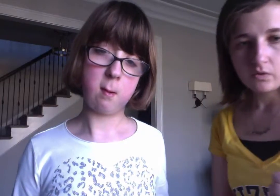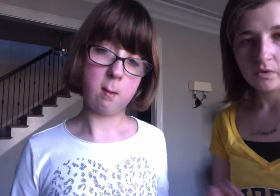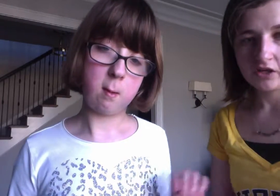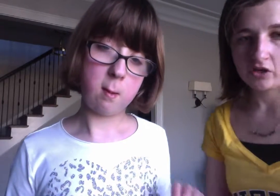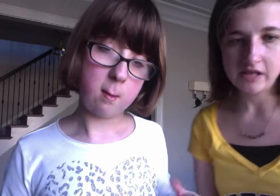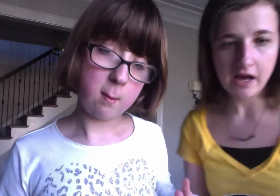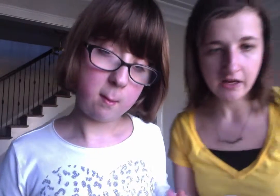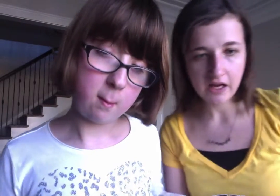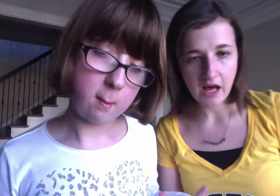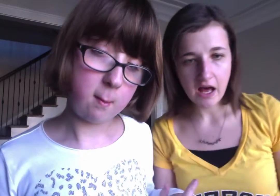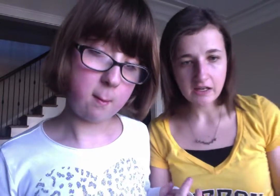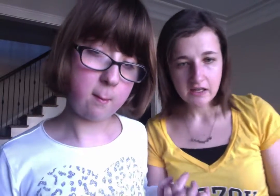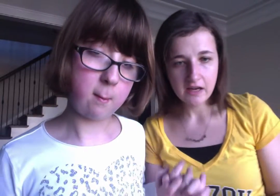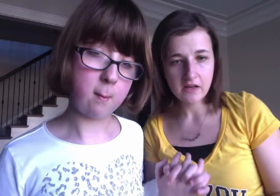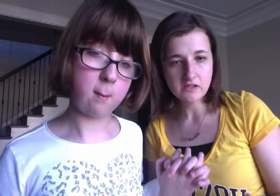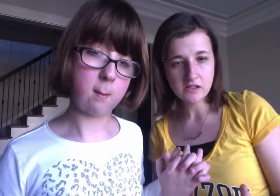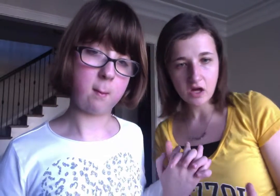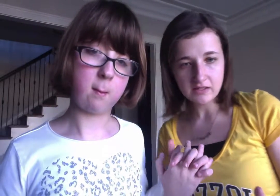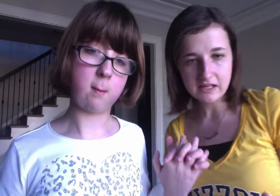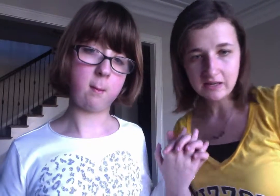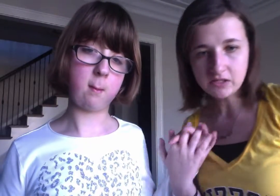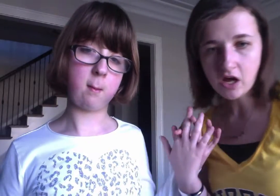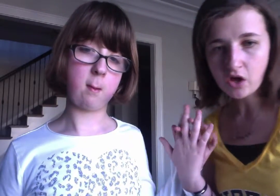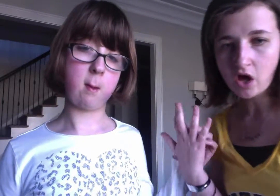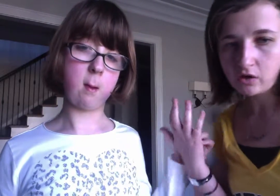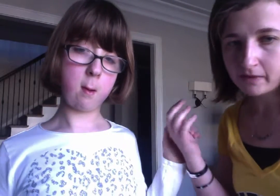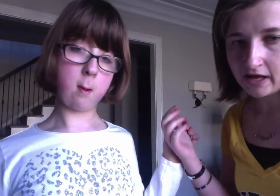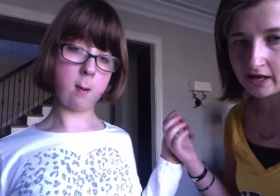When you're down and out, and there's no, seems no hope at